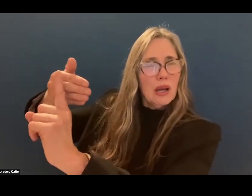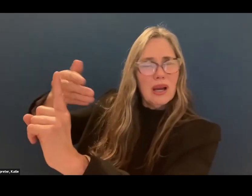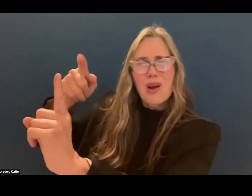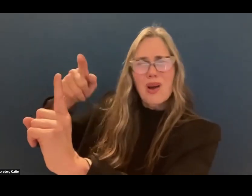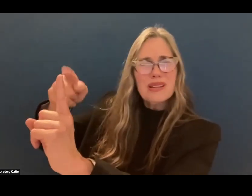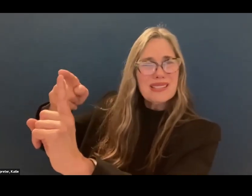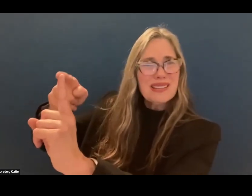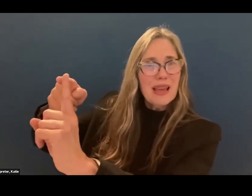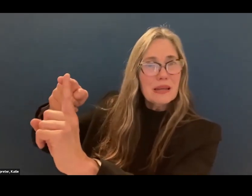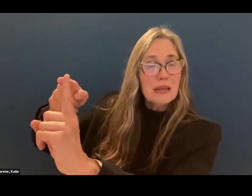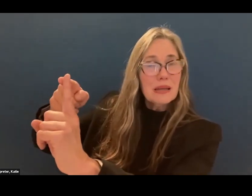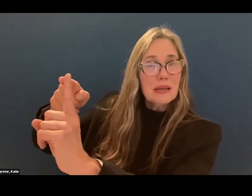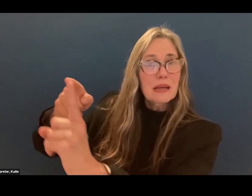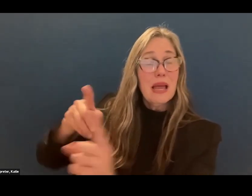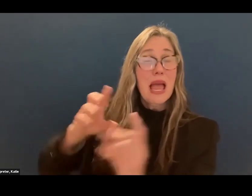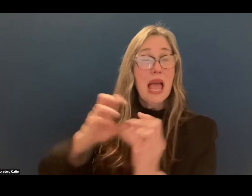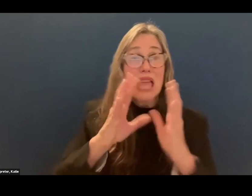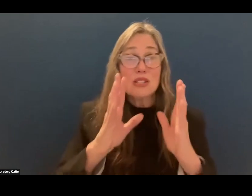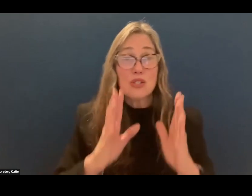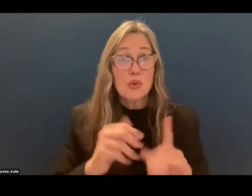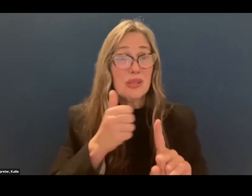And resources for students,